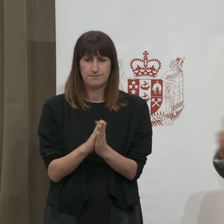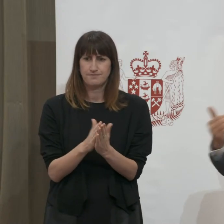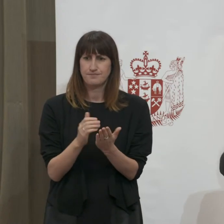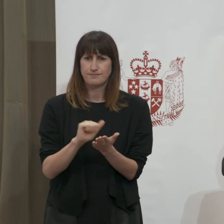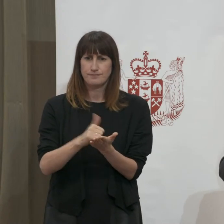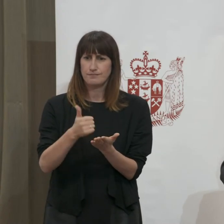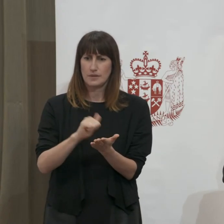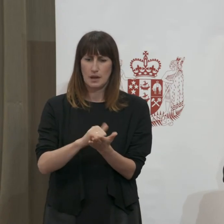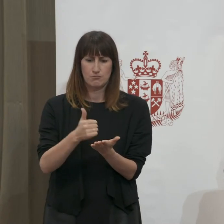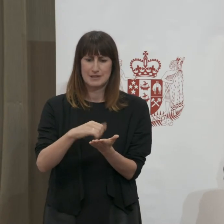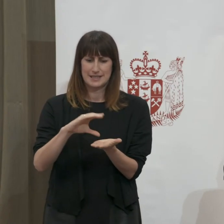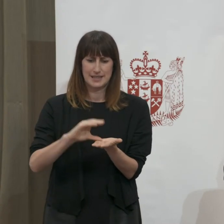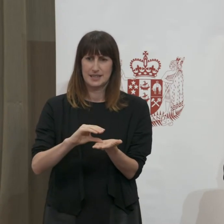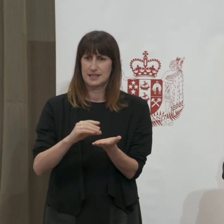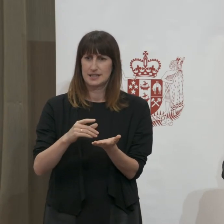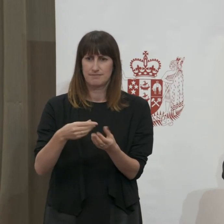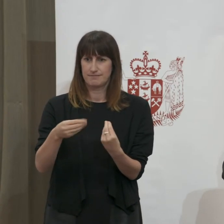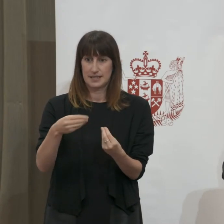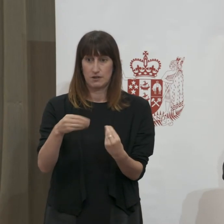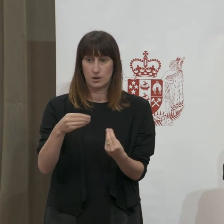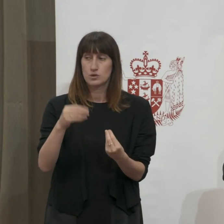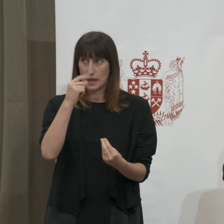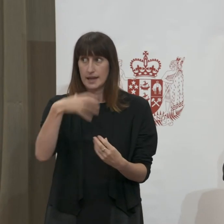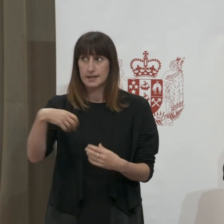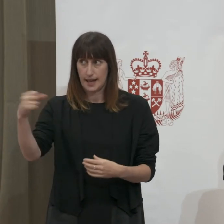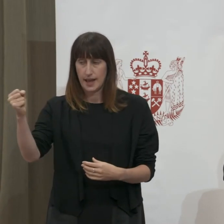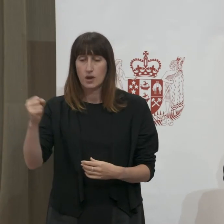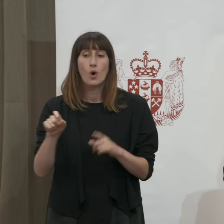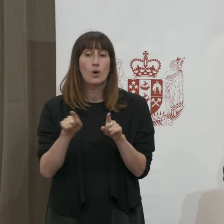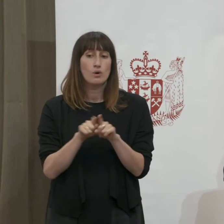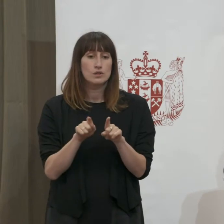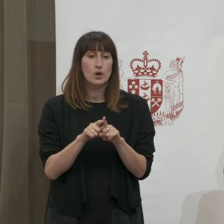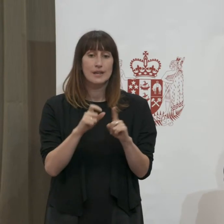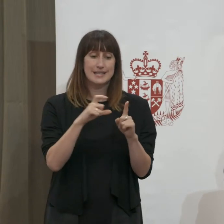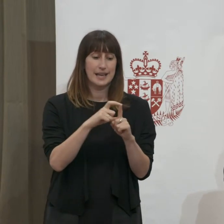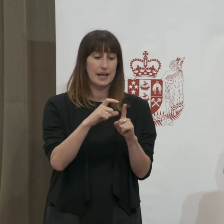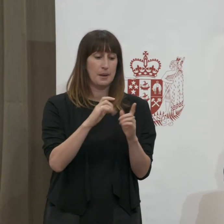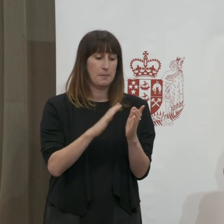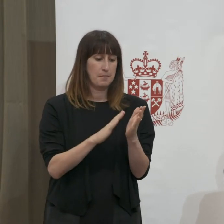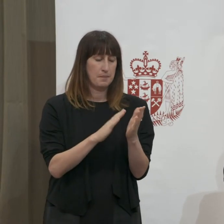downstairs where you came in. These will also be available on the DPMC website,